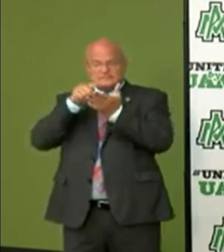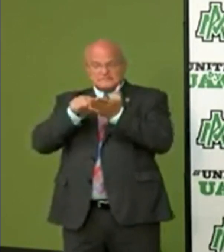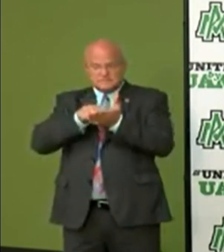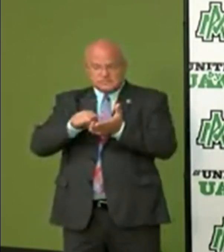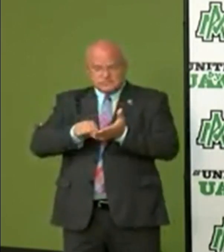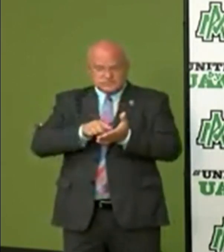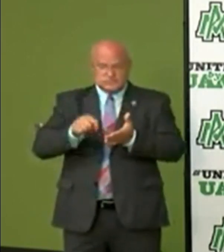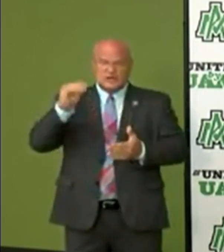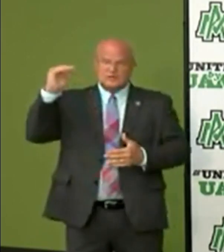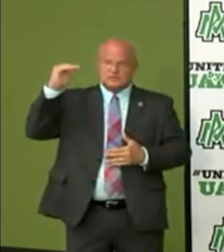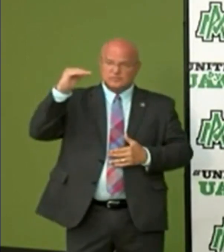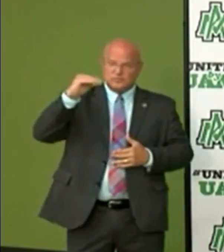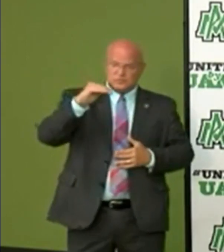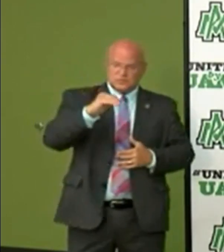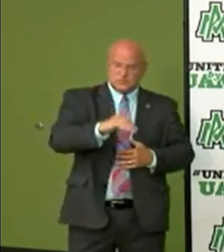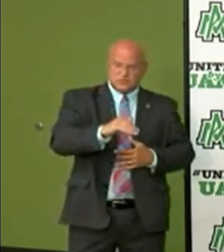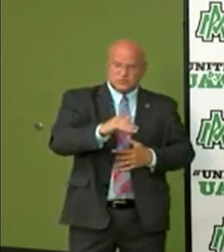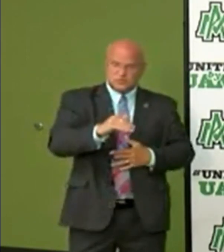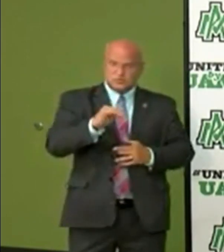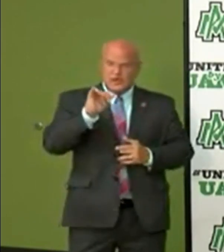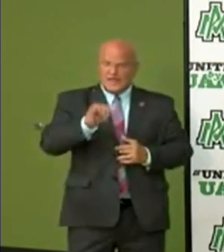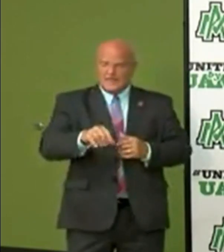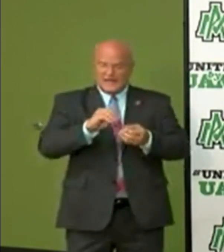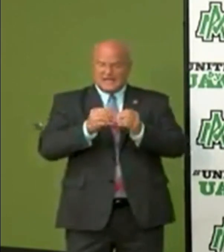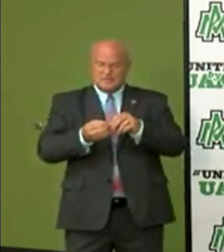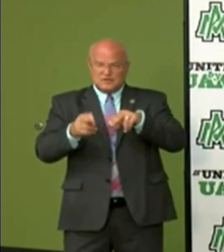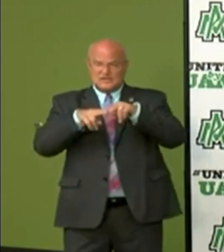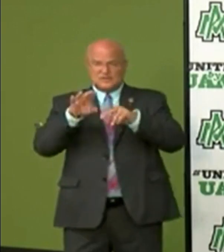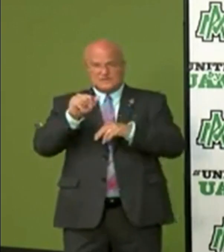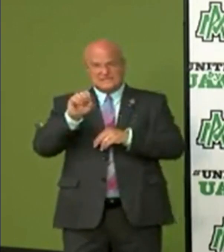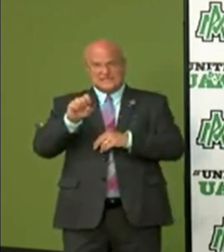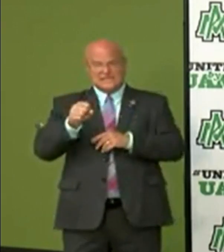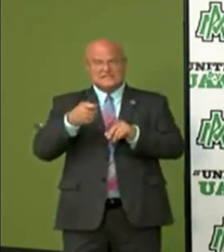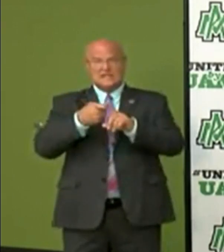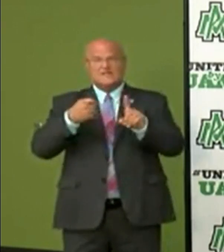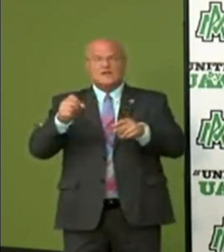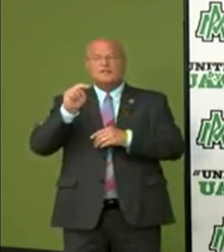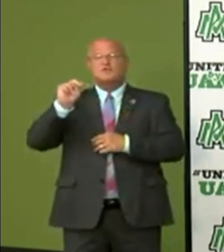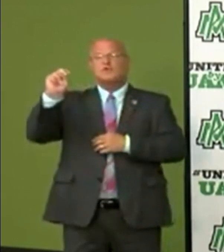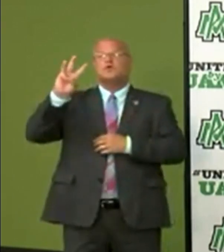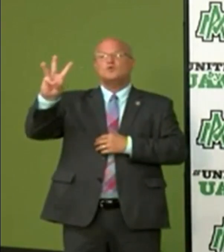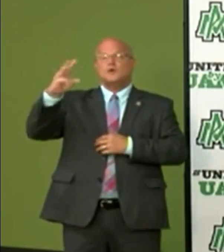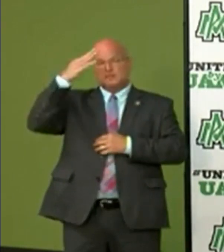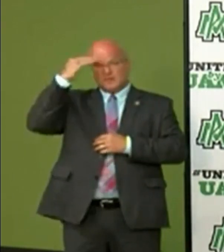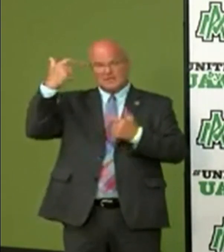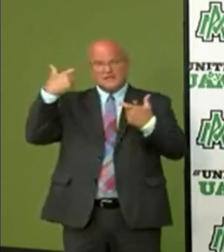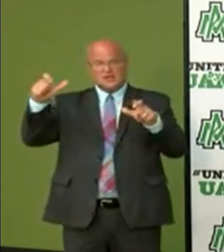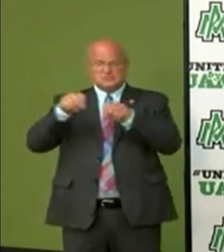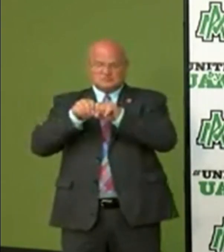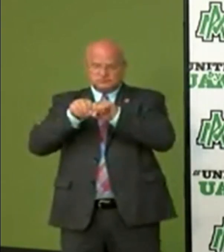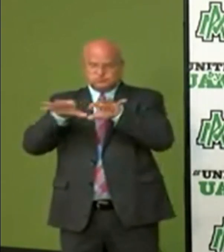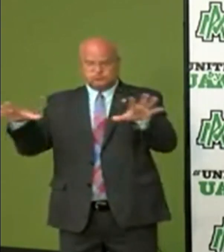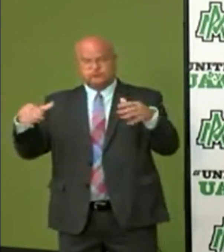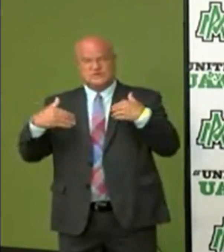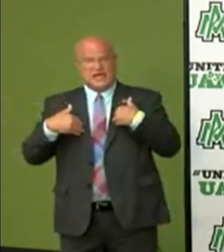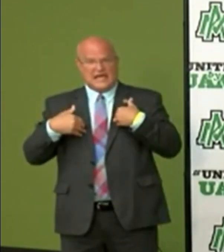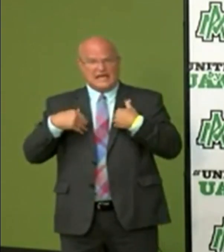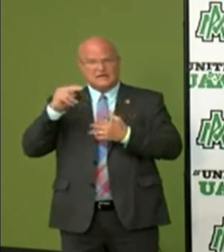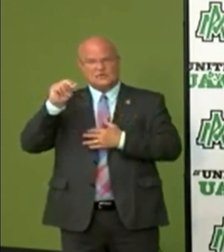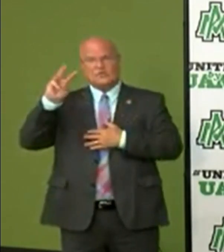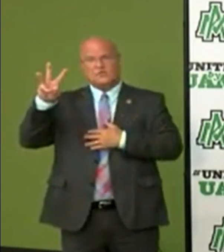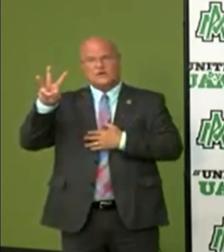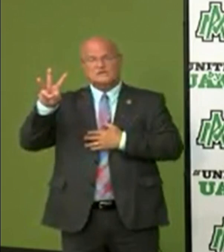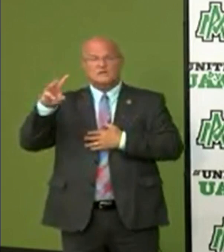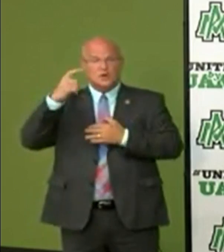It seems to be going down. Part of that number of increased cases is from the Northwest because of the large outbreak that we had up there. So what